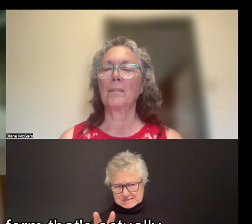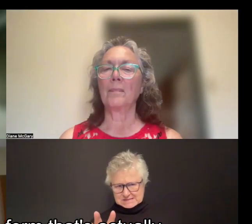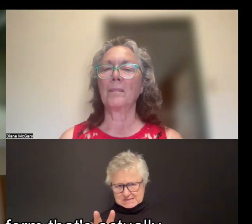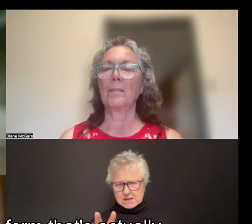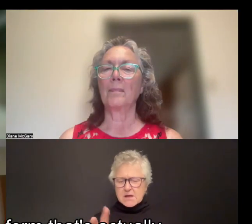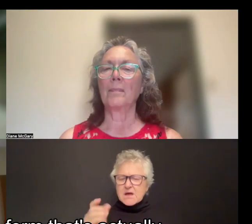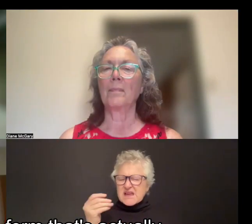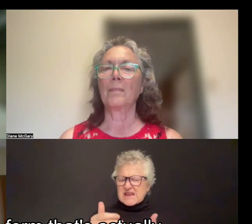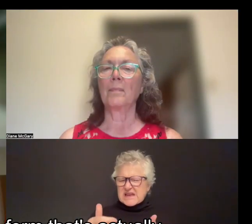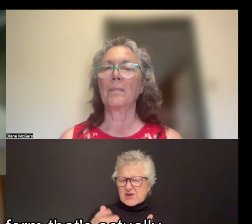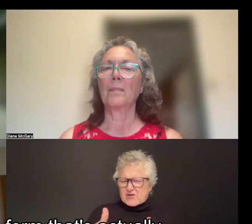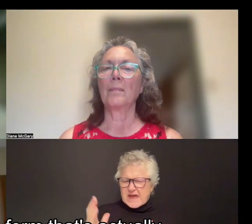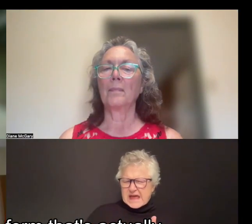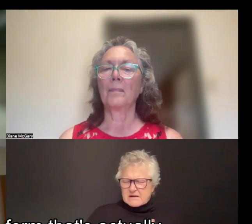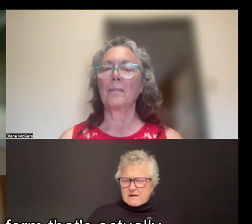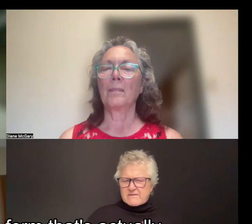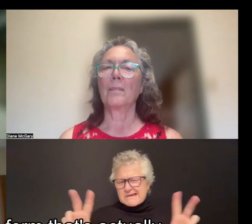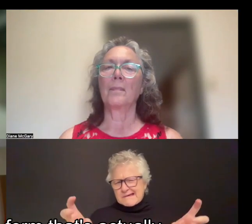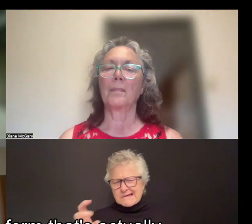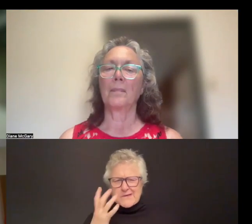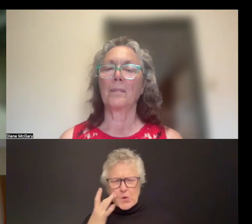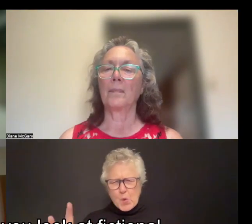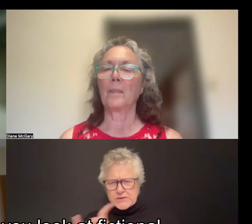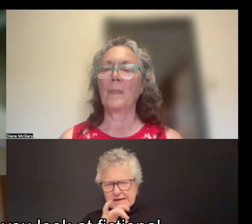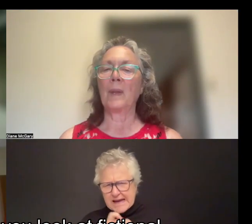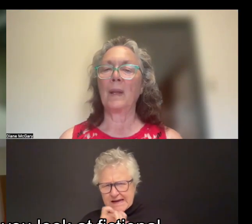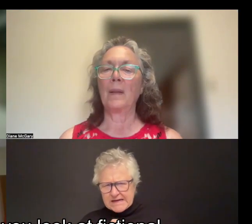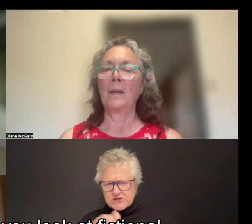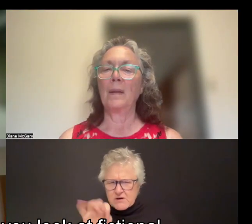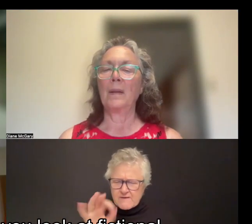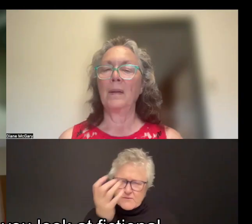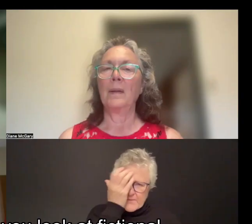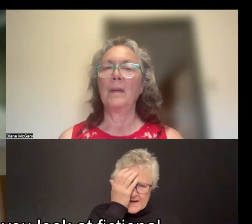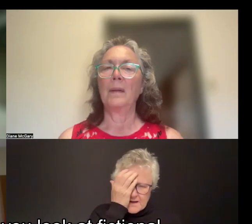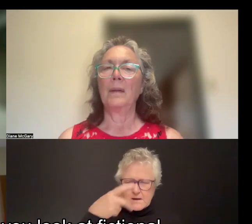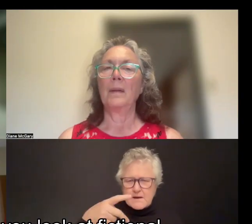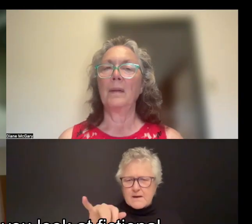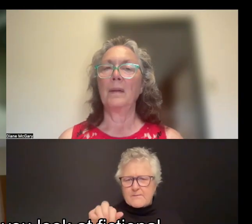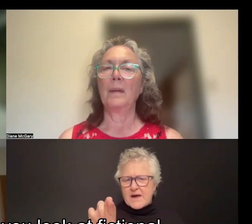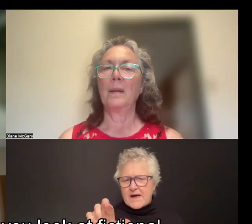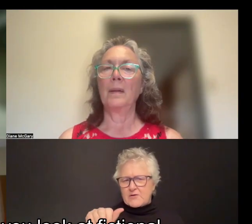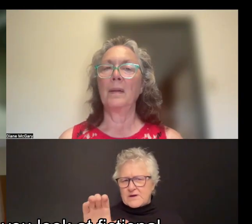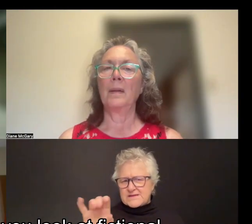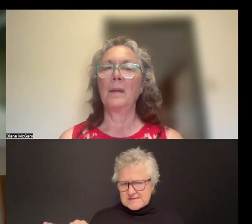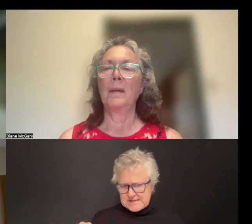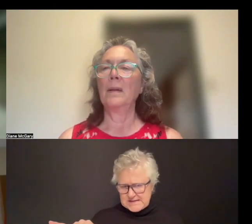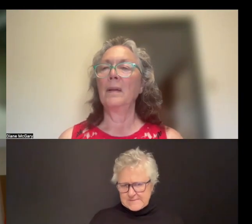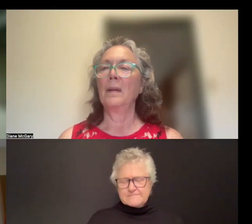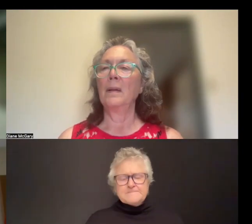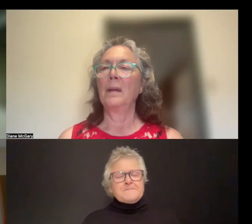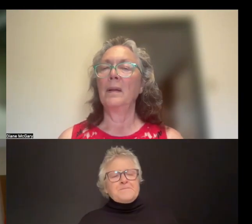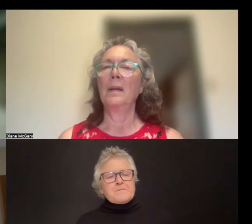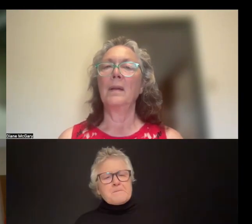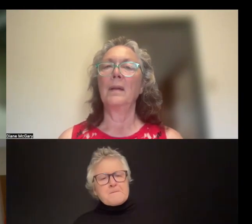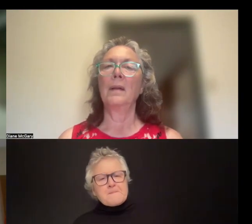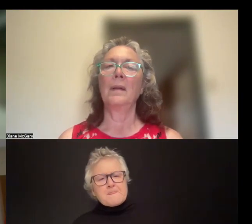as a form was actually very new in that time period. And oftentimes, if you look at fictional works that were published in the 18th century, they